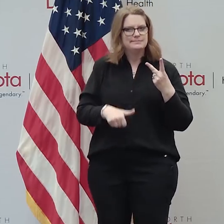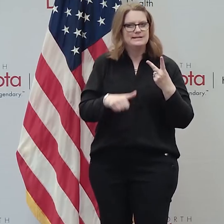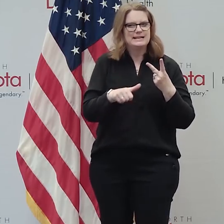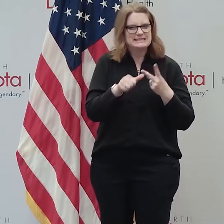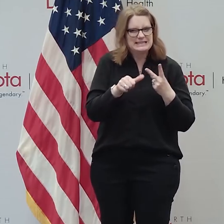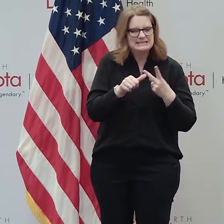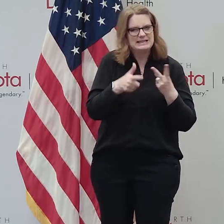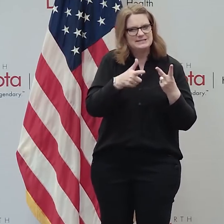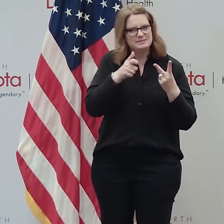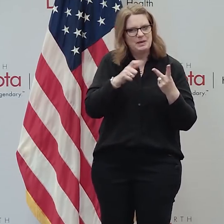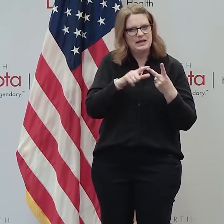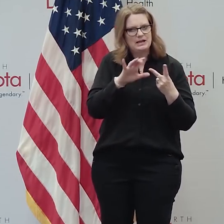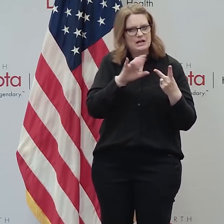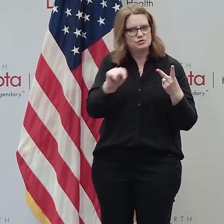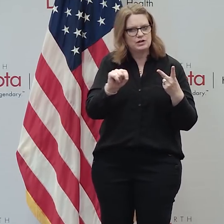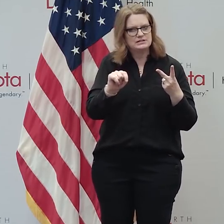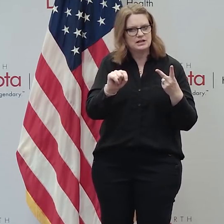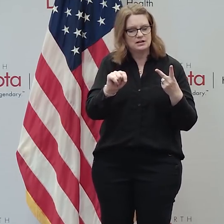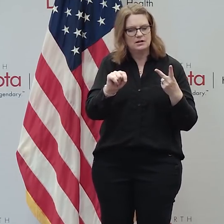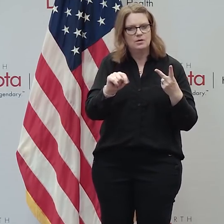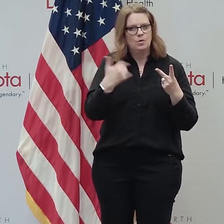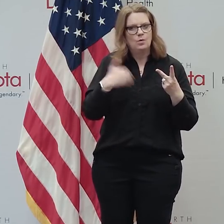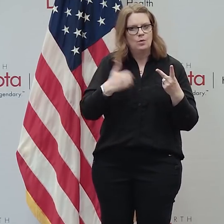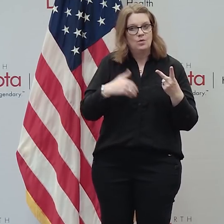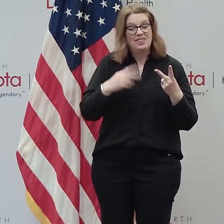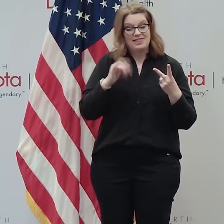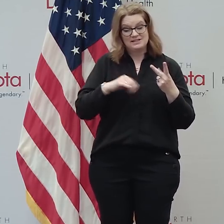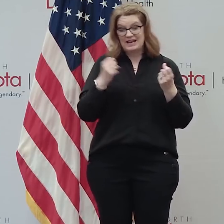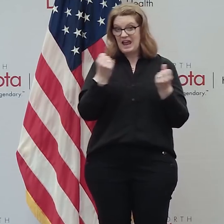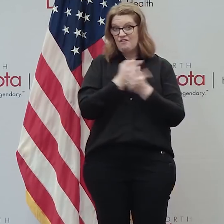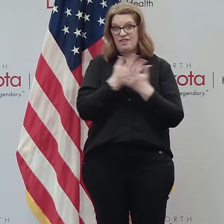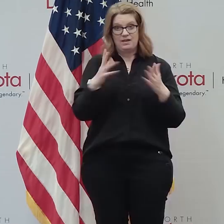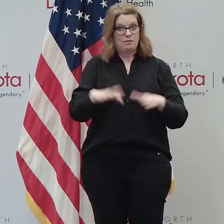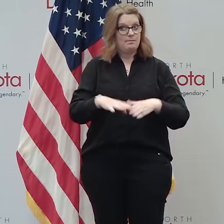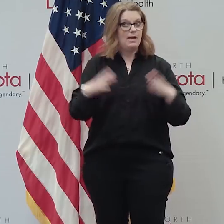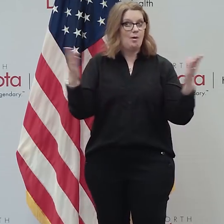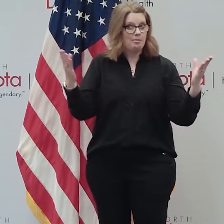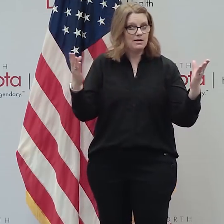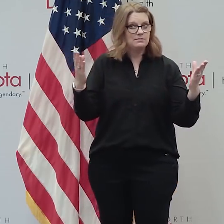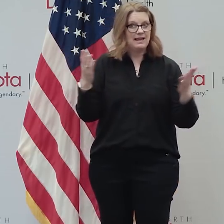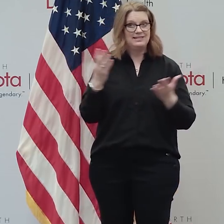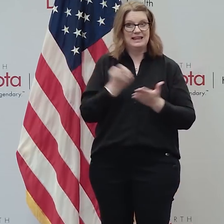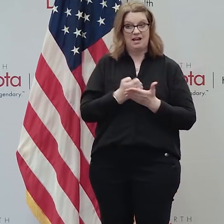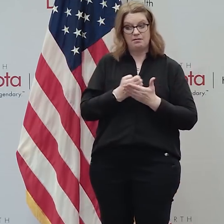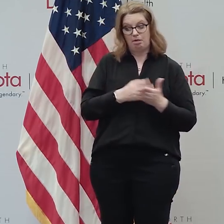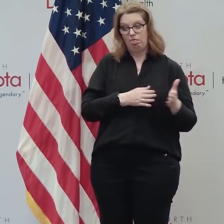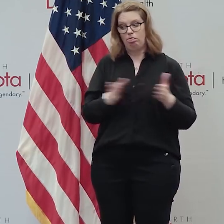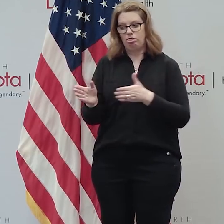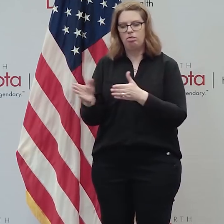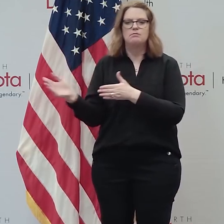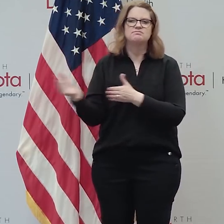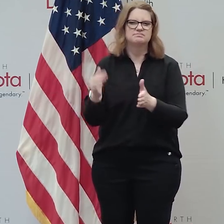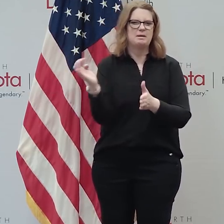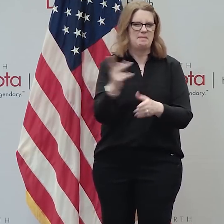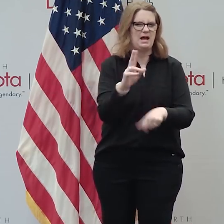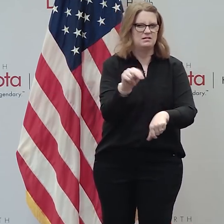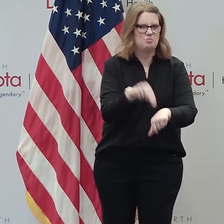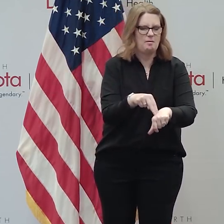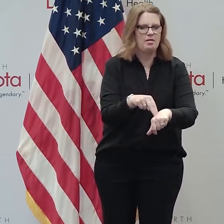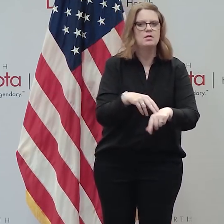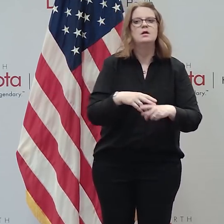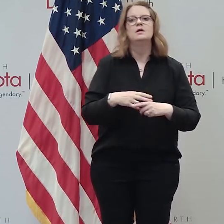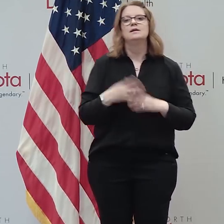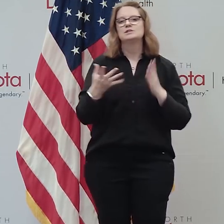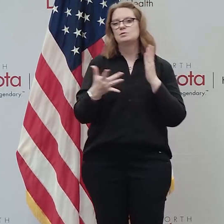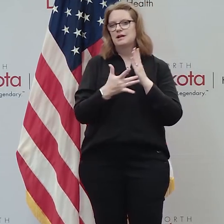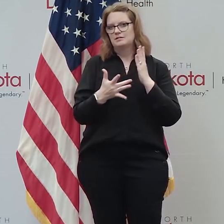things matter because that's what's going to help us get our economy open. We've seen that from other countries around the world as well. Technology is going to